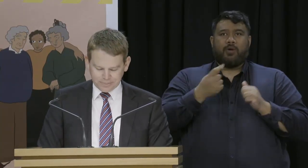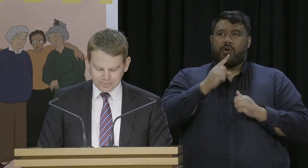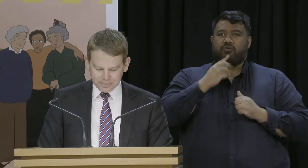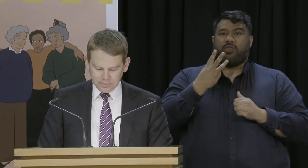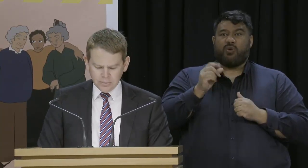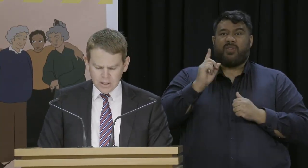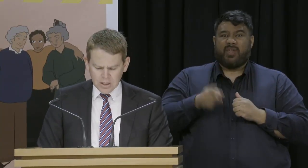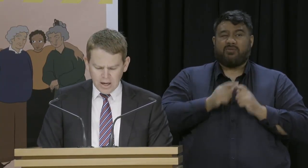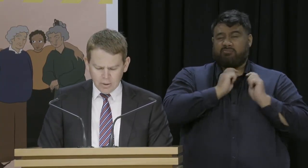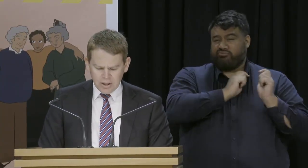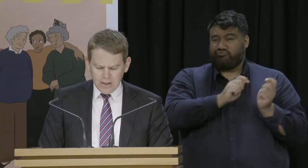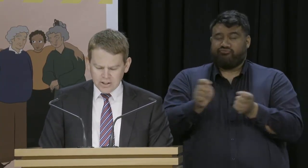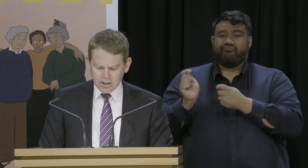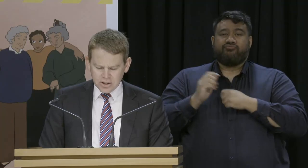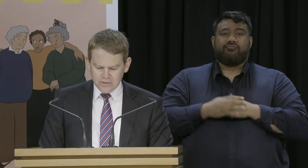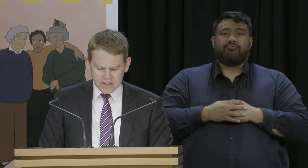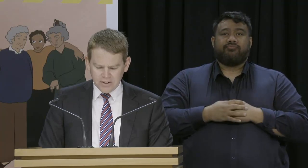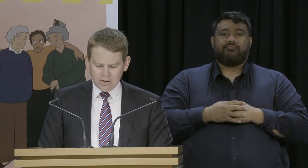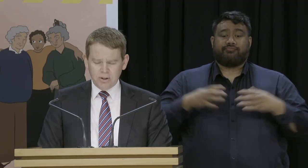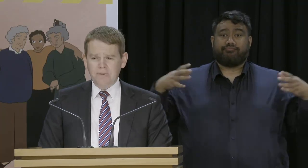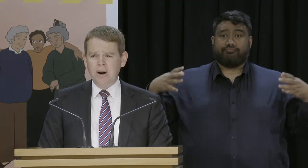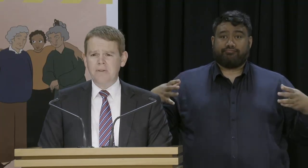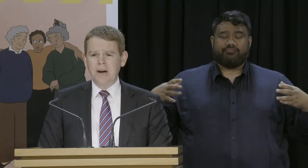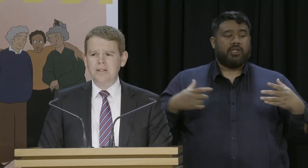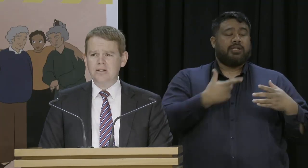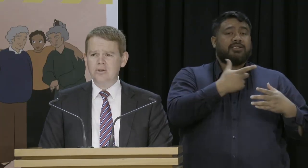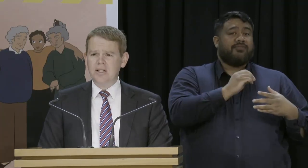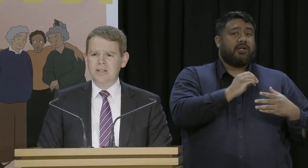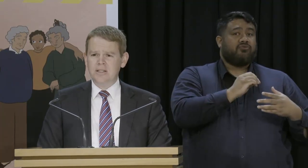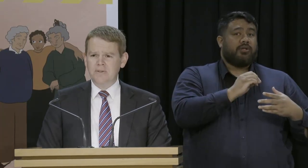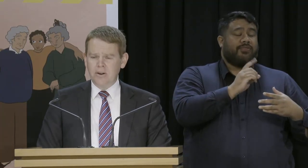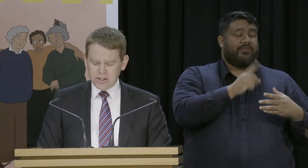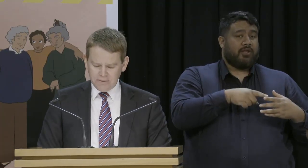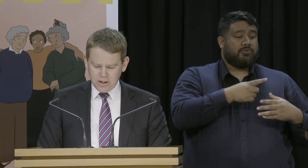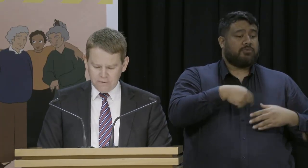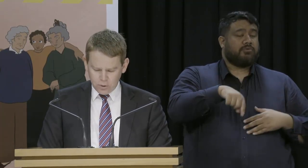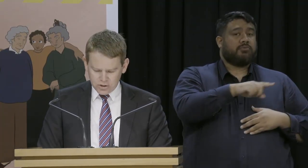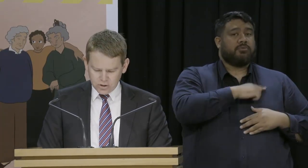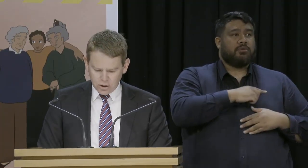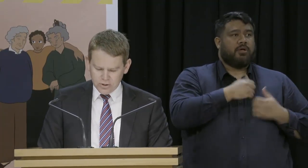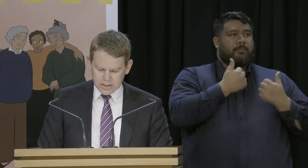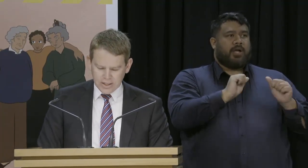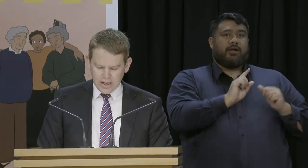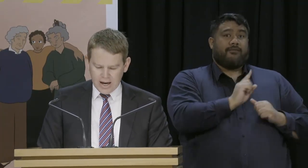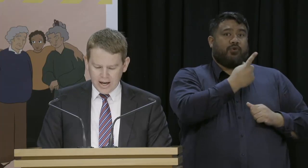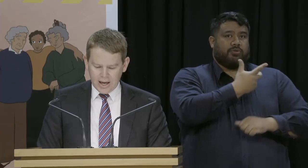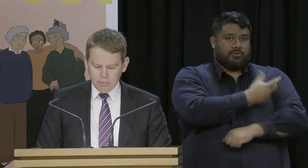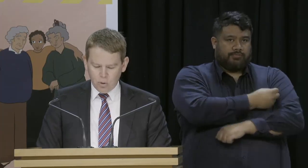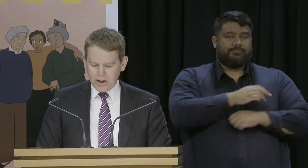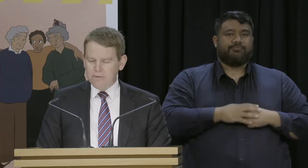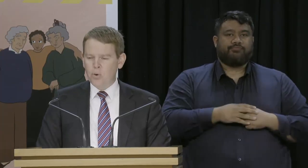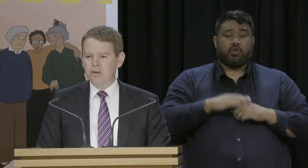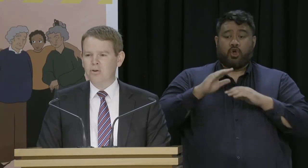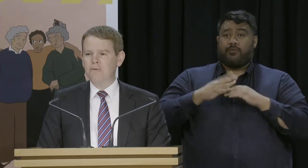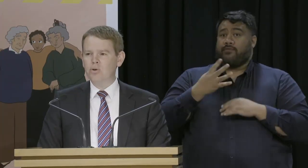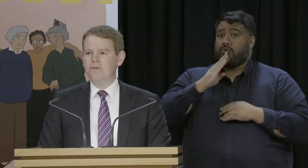week. Within that, just over 705,000 New Zealanders have now received their first dose, and more